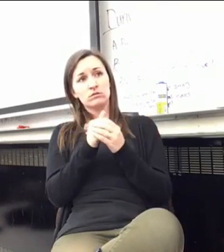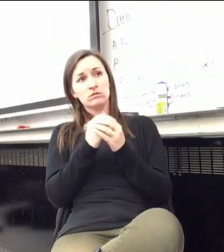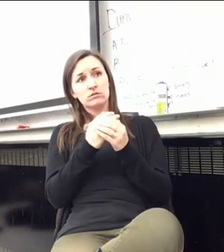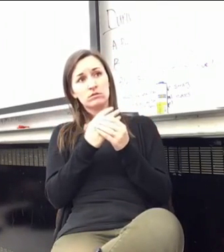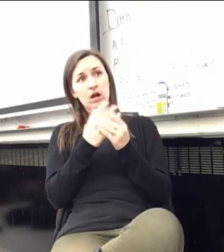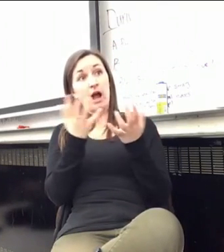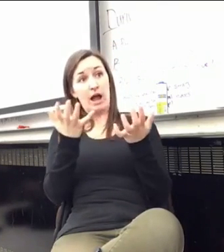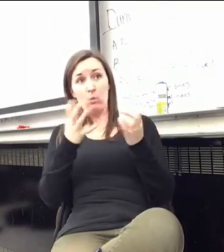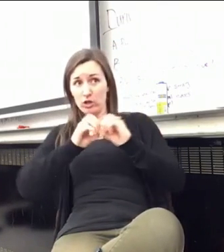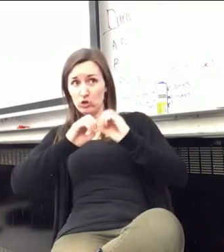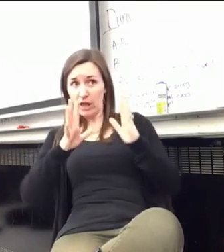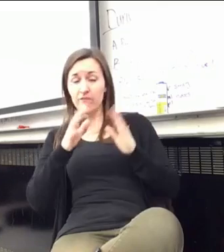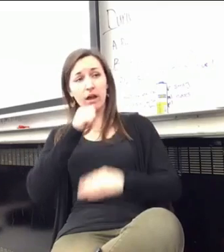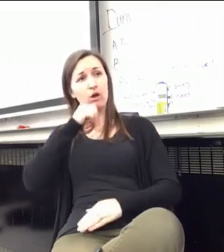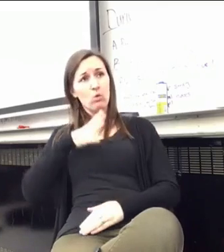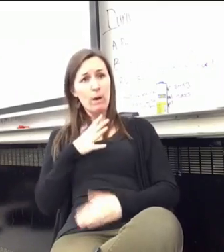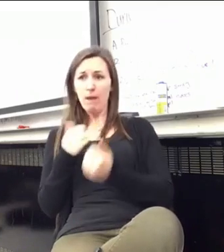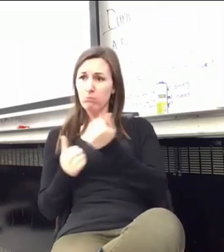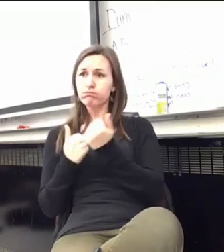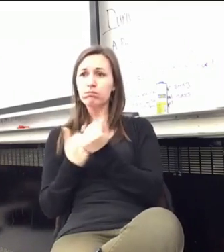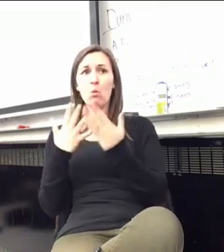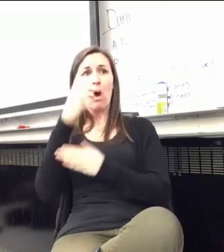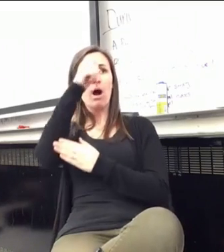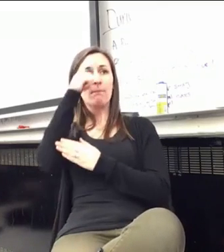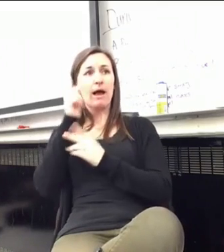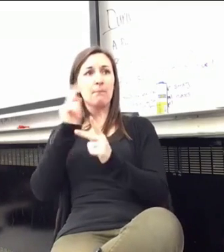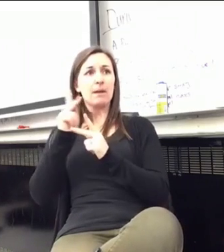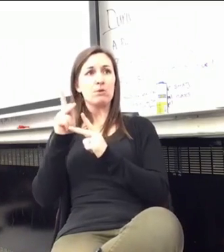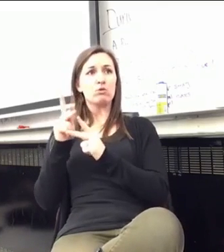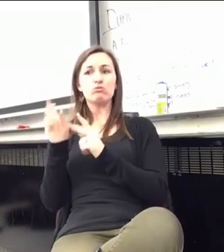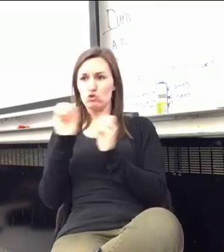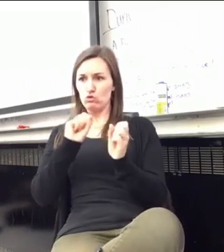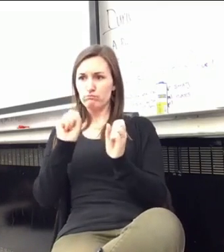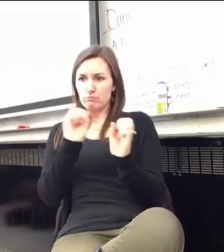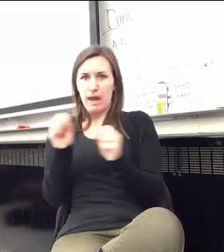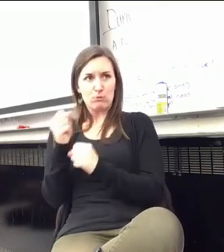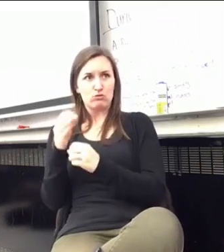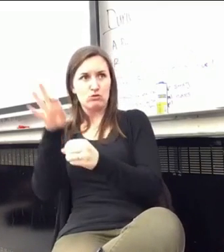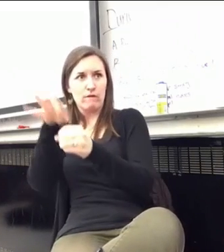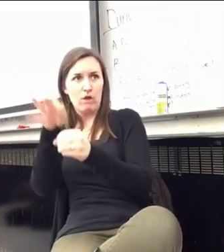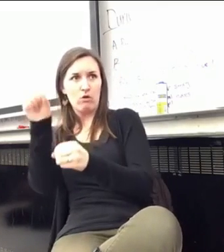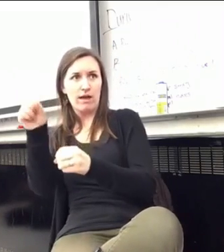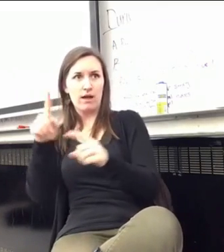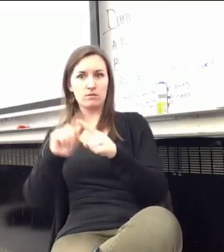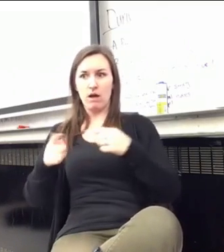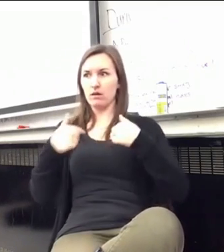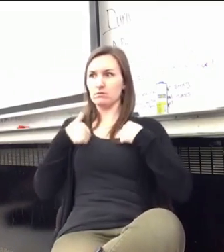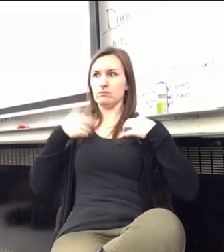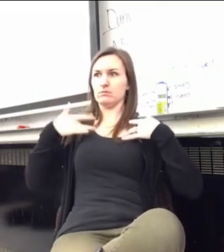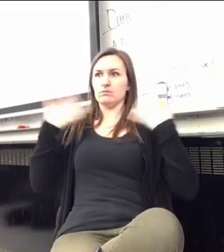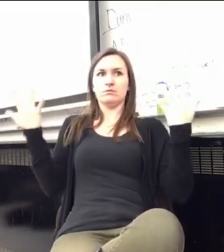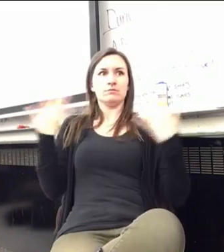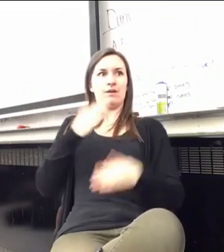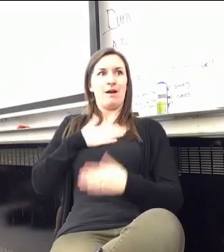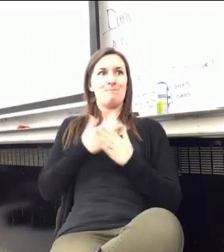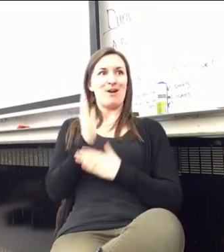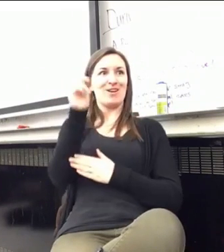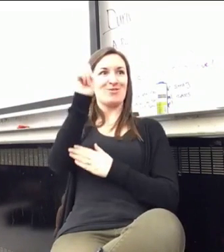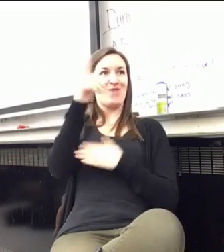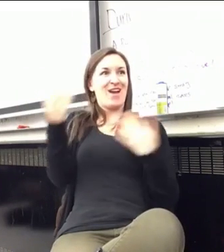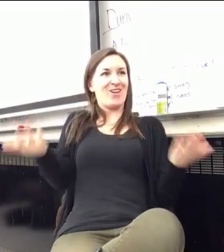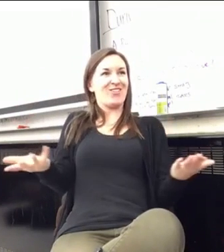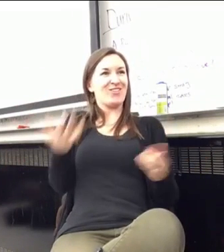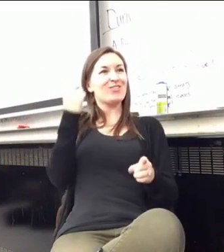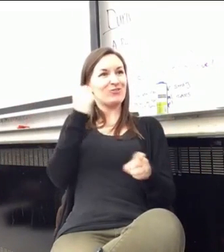receive rights? Themselves, exactly. So if I vote for one thing, I'm going to lose my own rights. Now, if you take this paper and